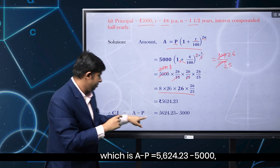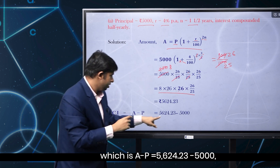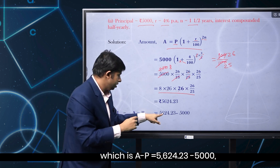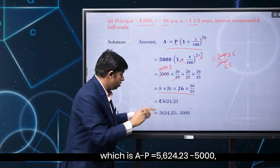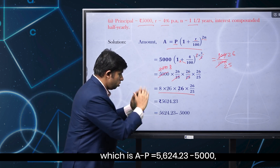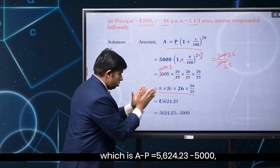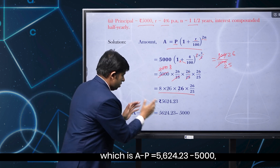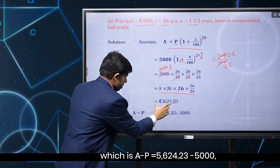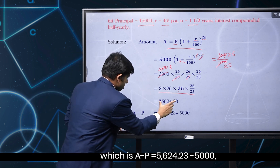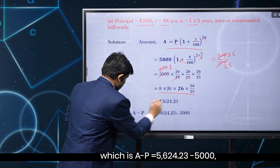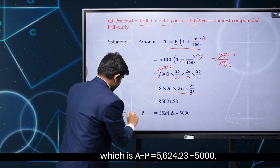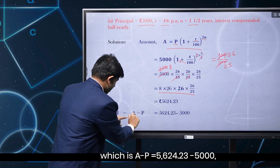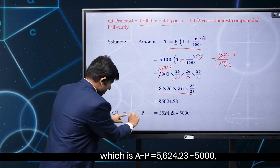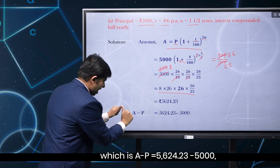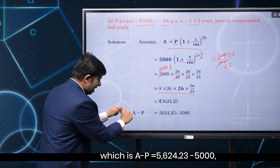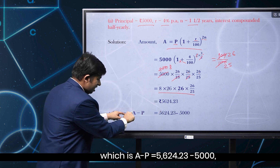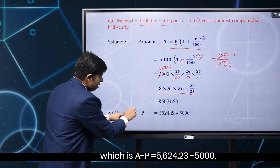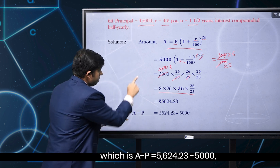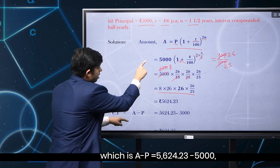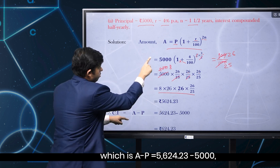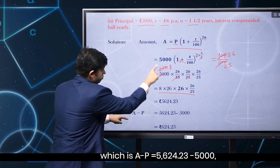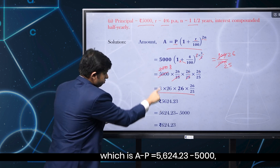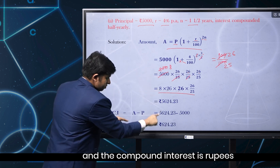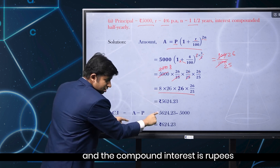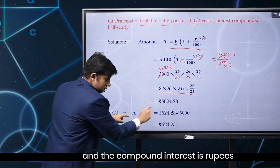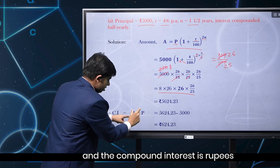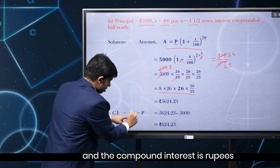5,624.23 minus 5,000, and the compound interest is rupees